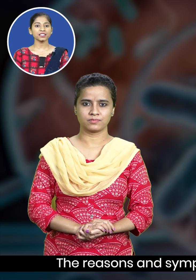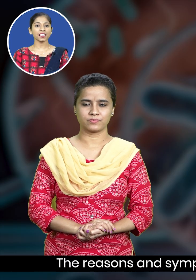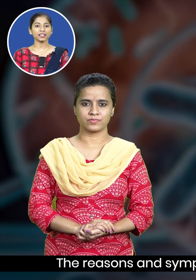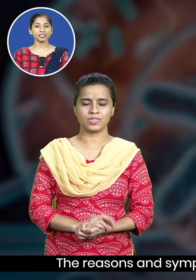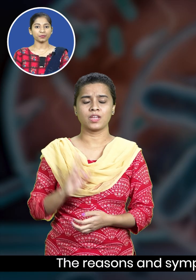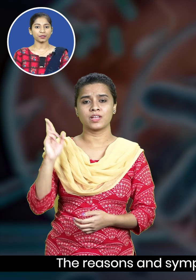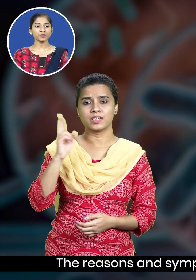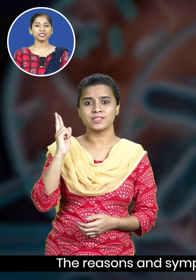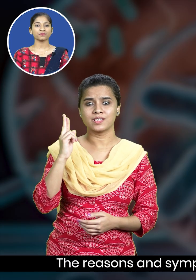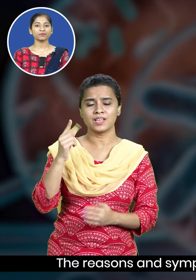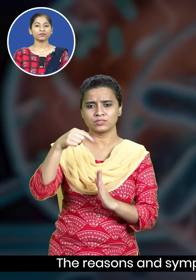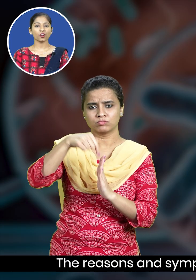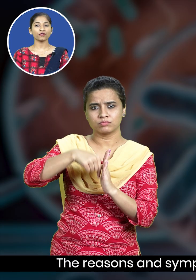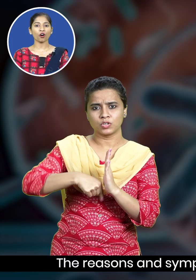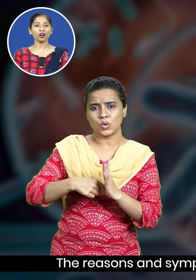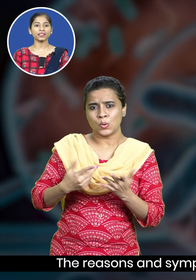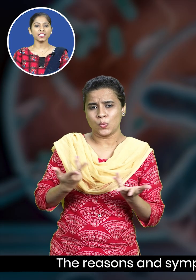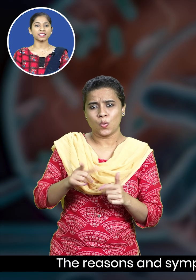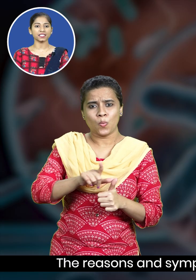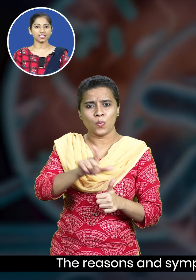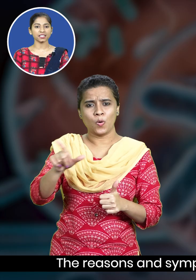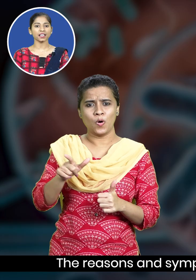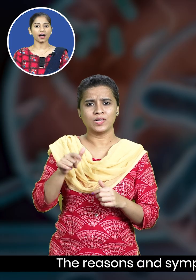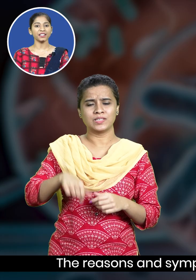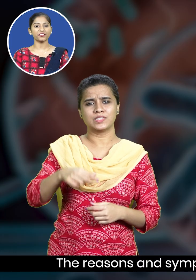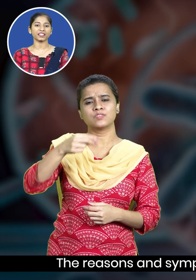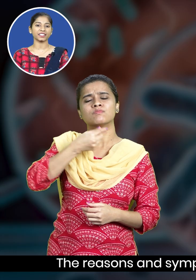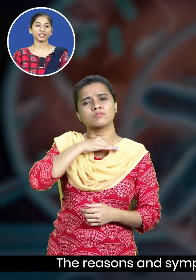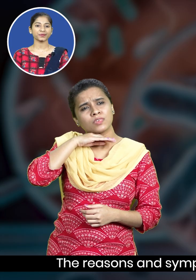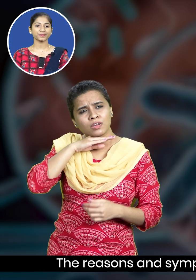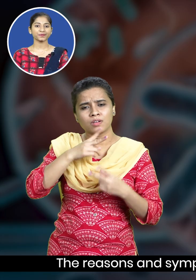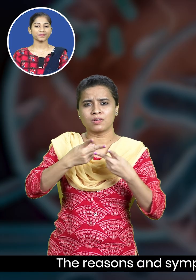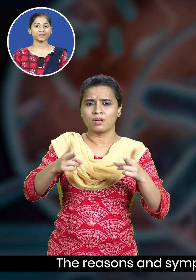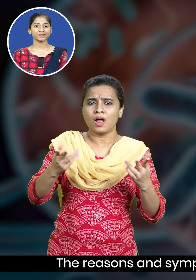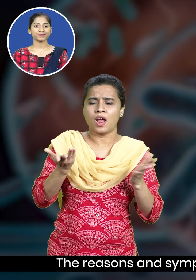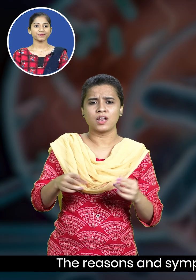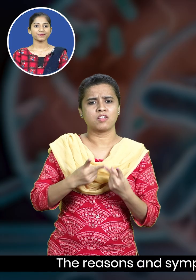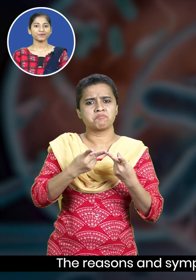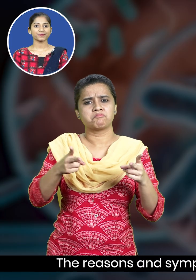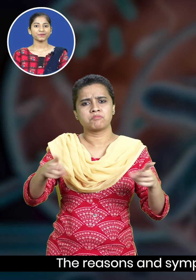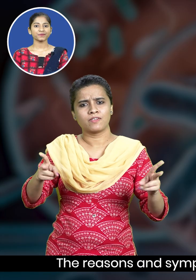Reasons and symptoms of all these diseases are different.